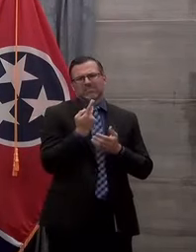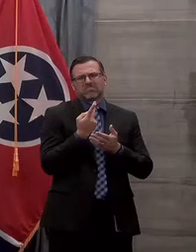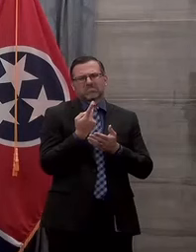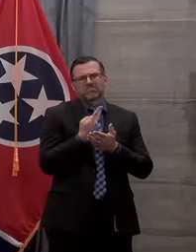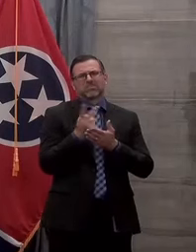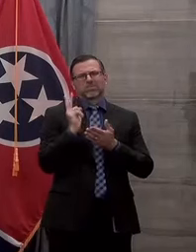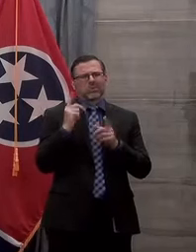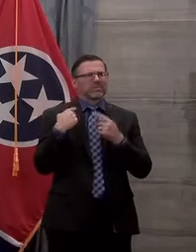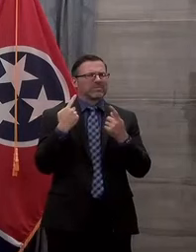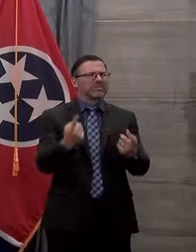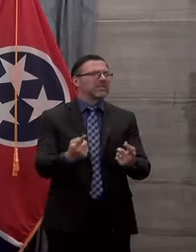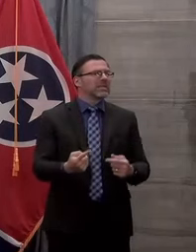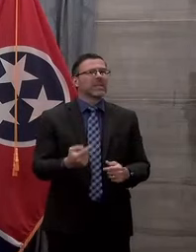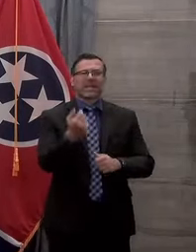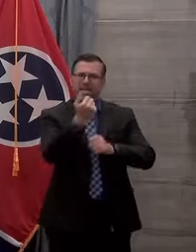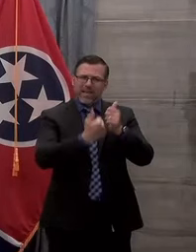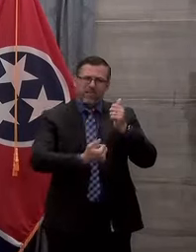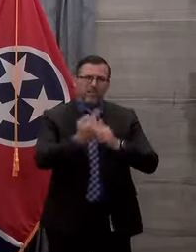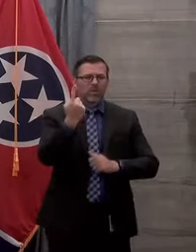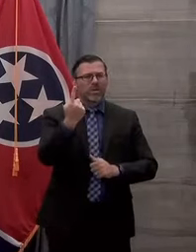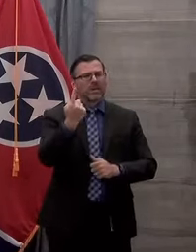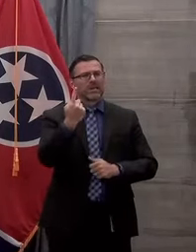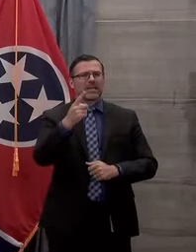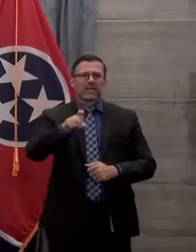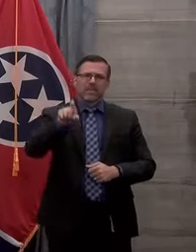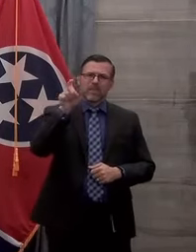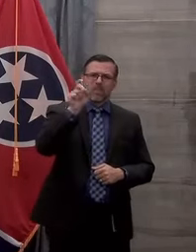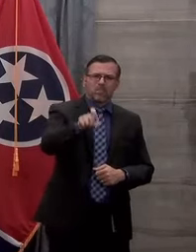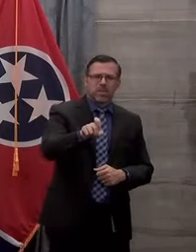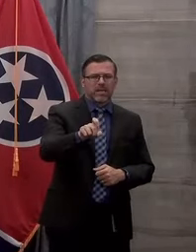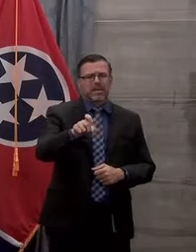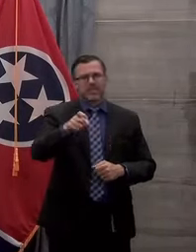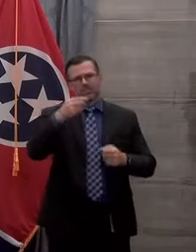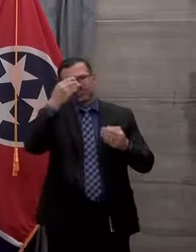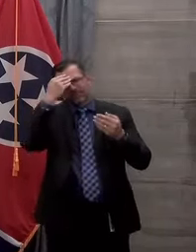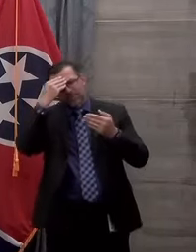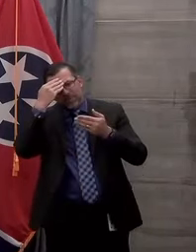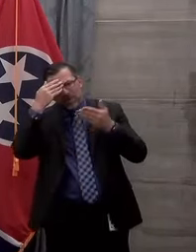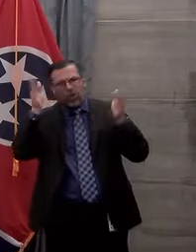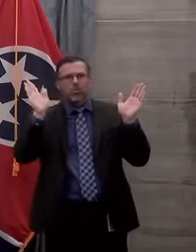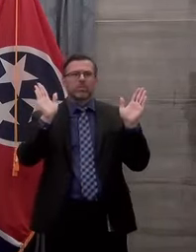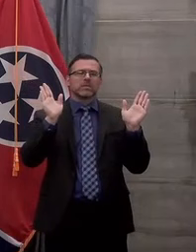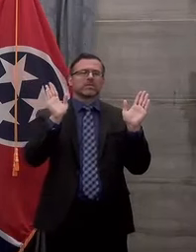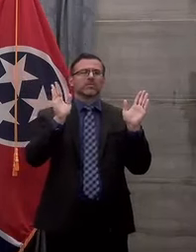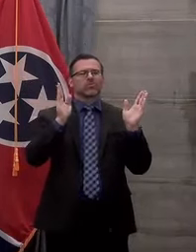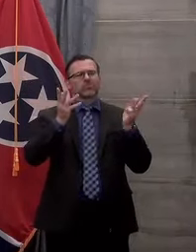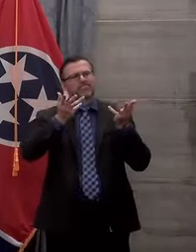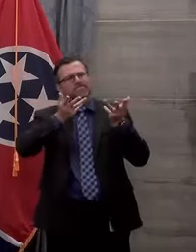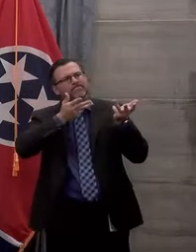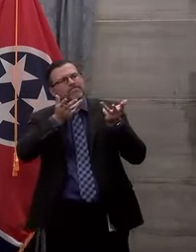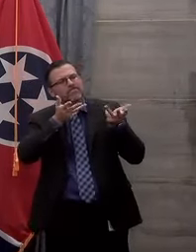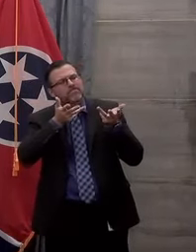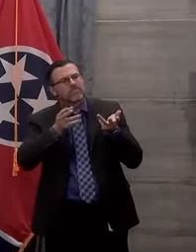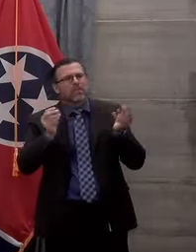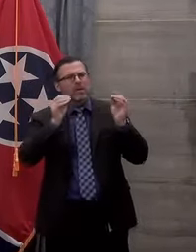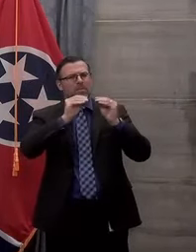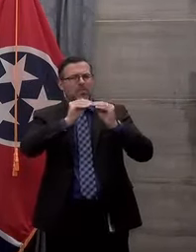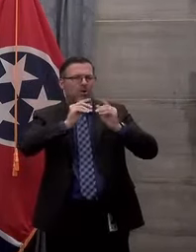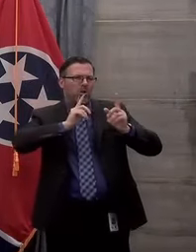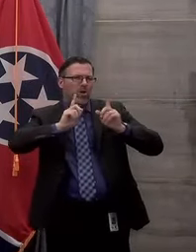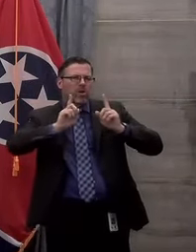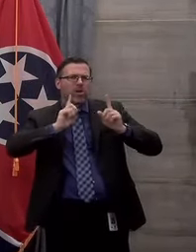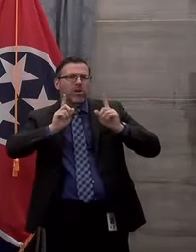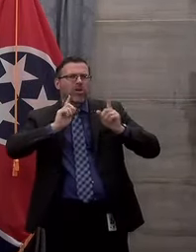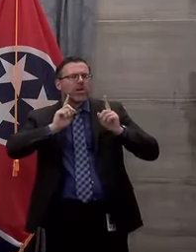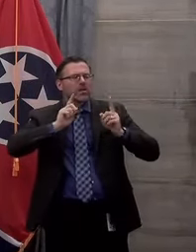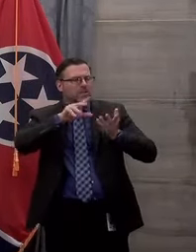all need to engage in more dialogue. I think we've had a lot of opportunity in the last few weeks to have